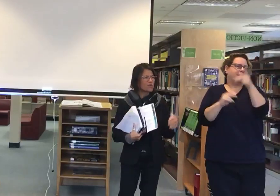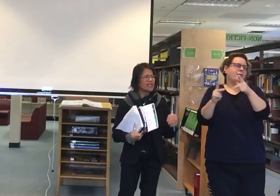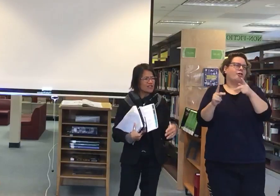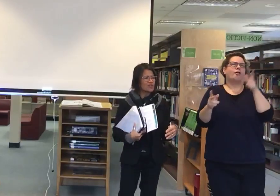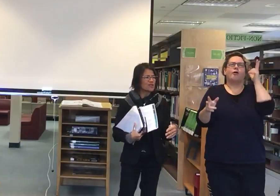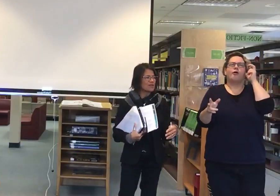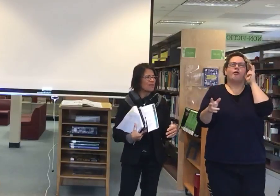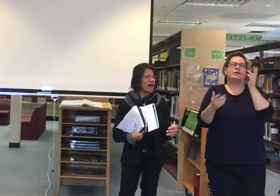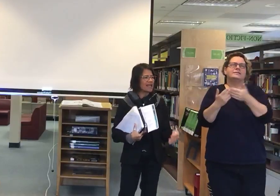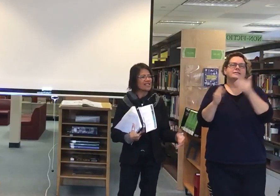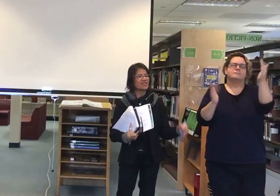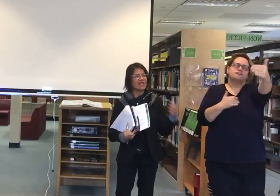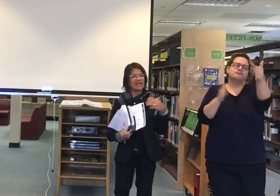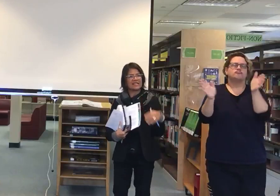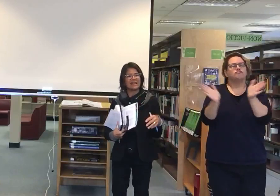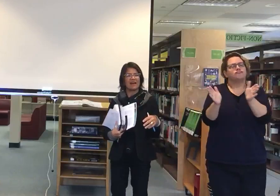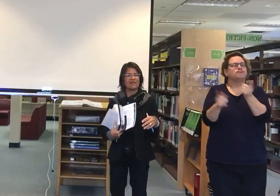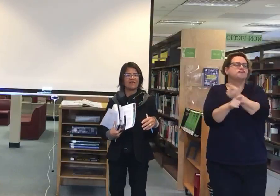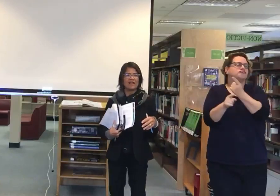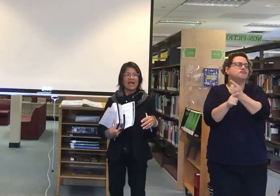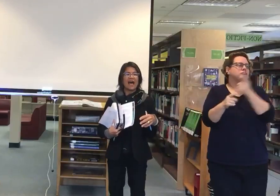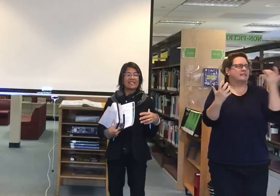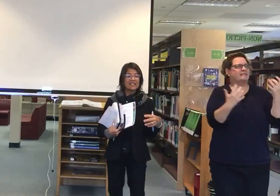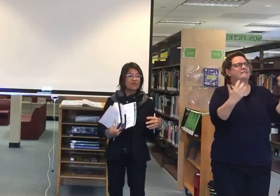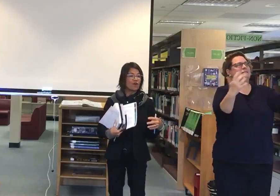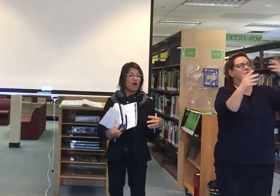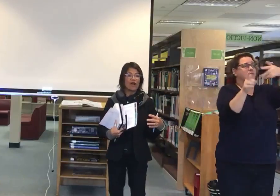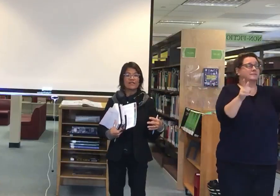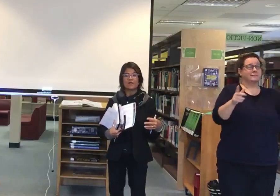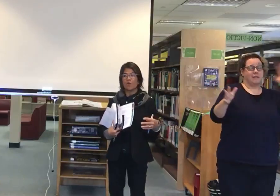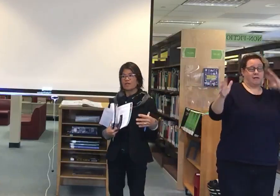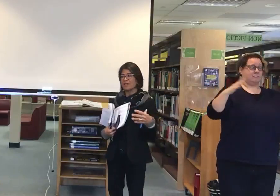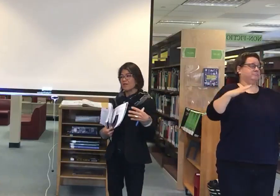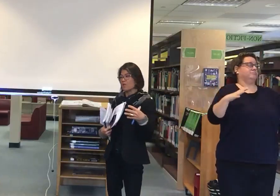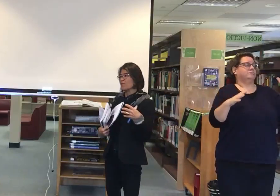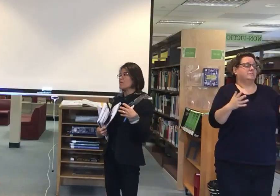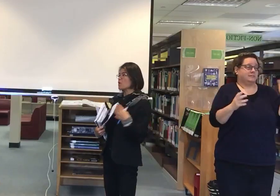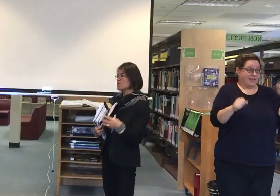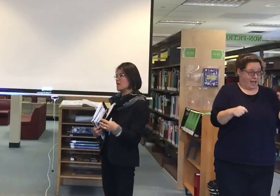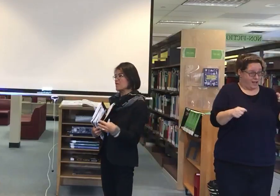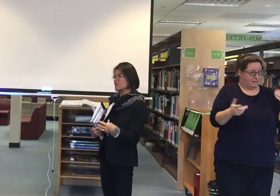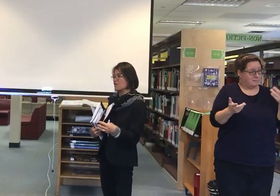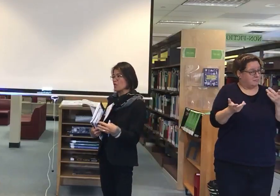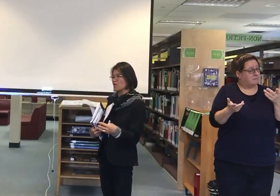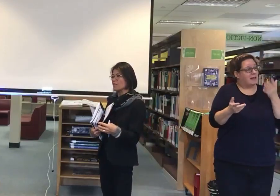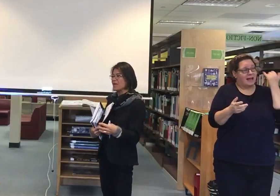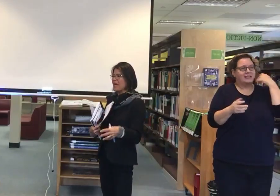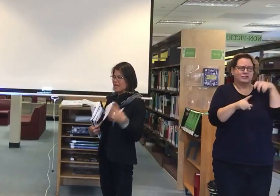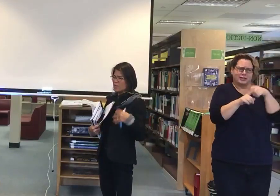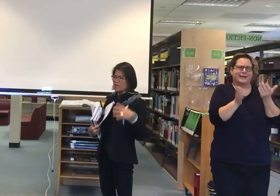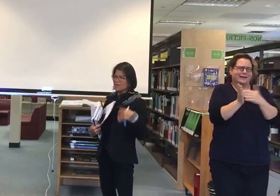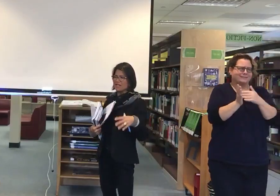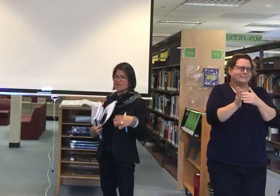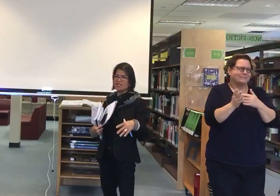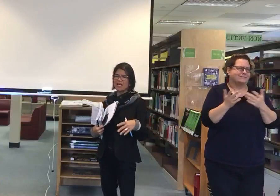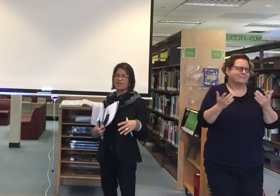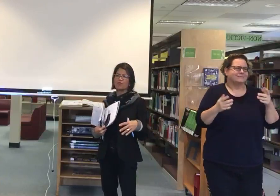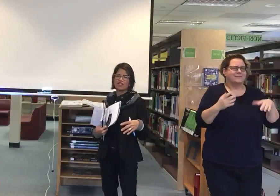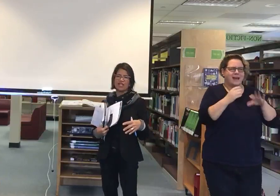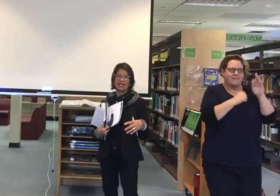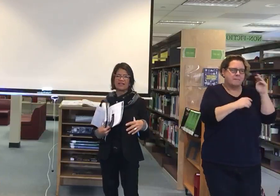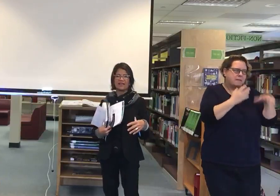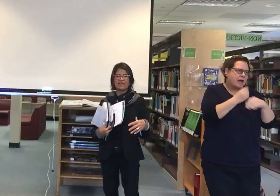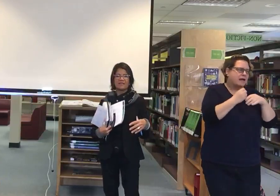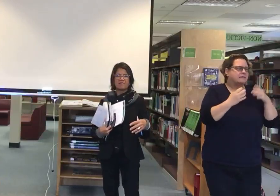So trying to reintroduce them back into the idea of asking for all kinds of supports that would be most beneficial for them, and helping them to